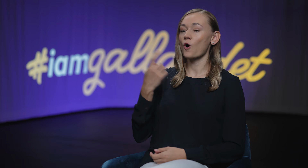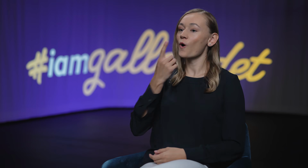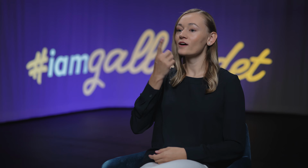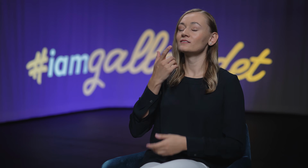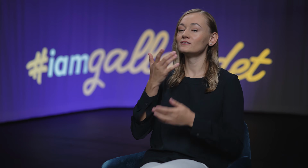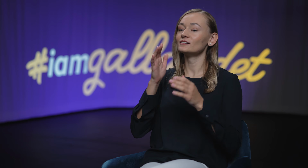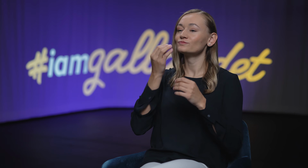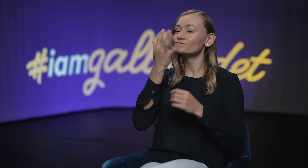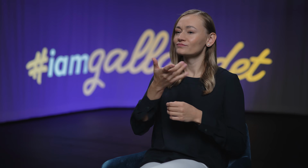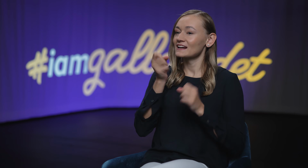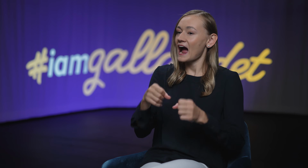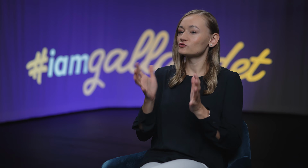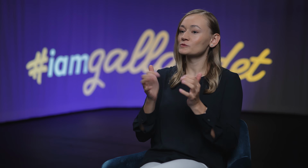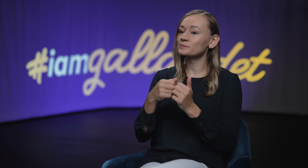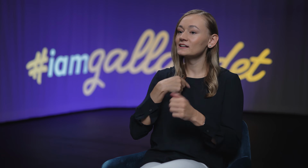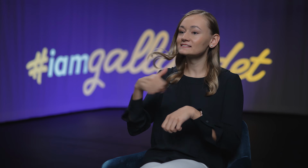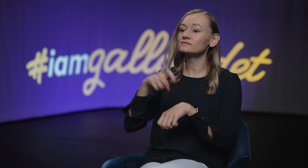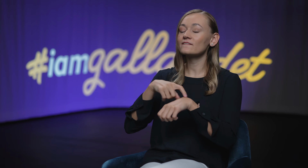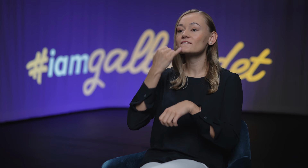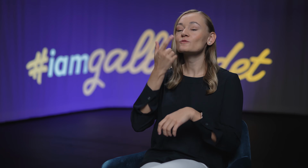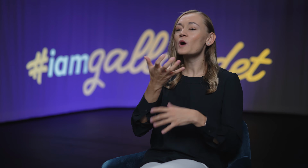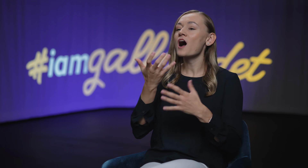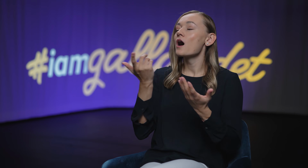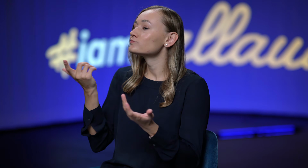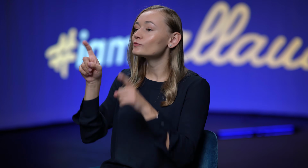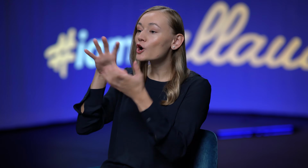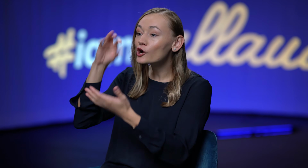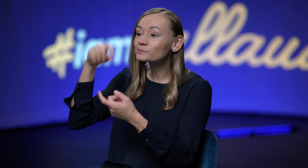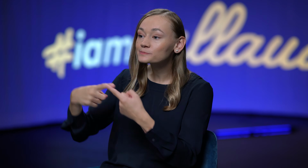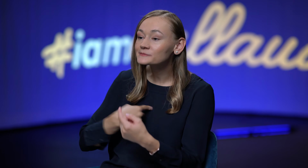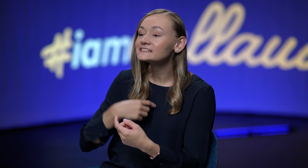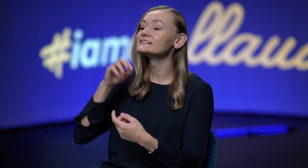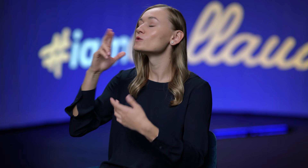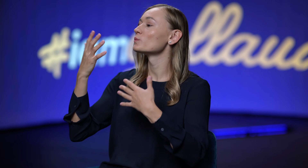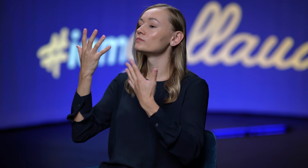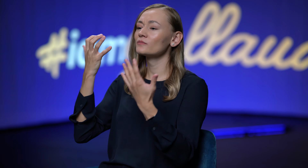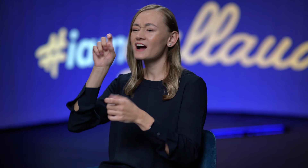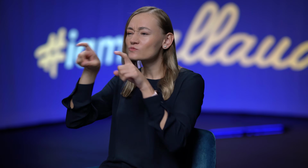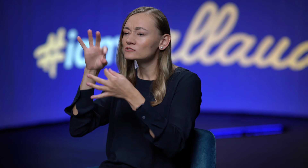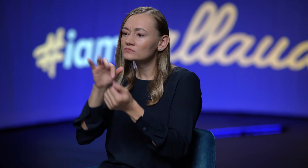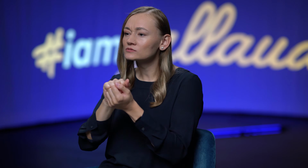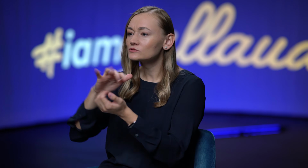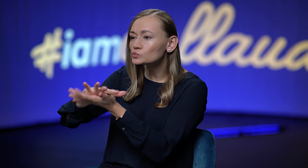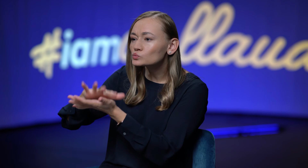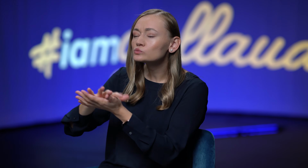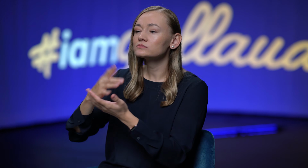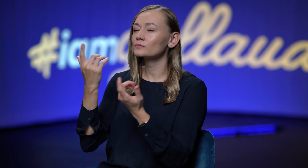I always tell them that they can talk to me anytime. If they want to learn about me or ask questions about school, or have questions